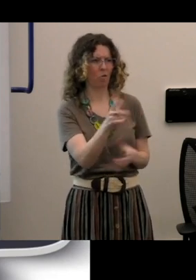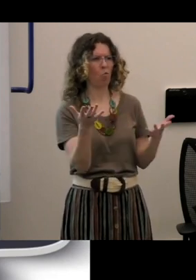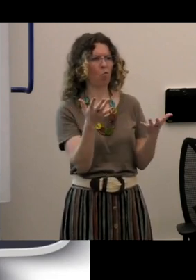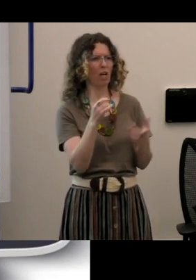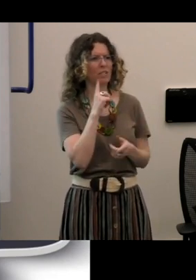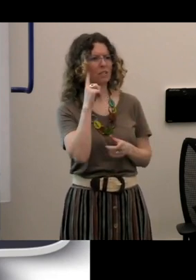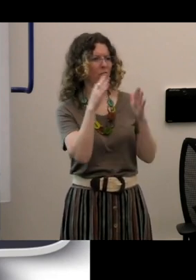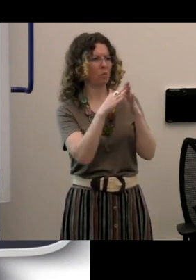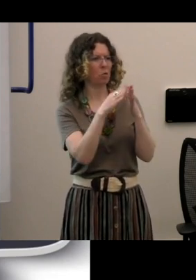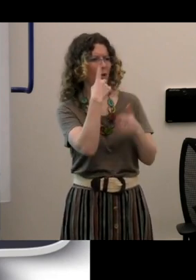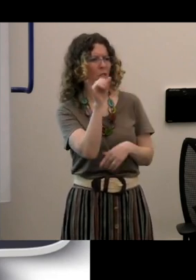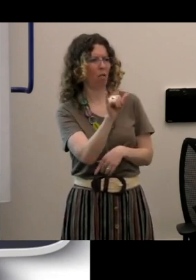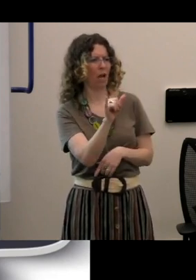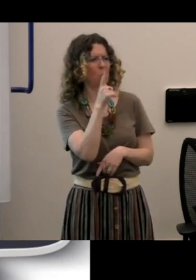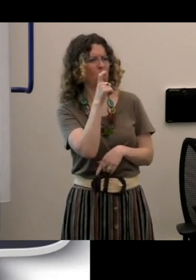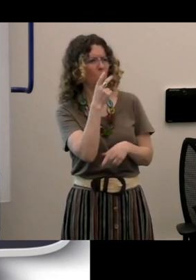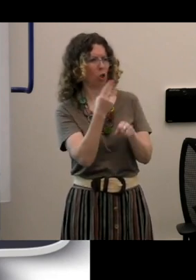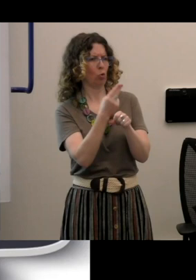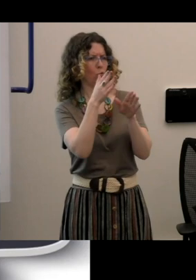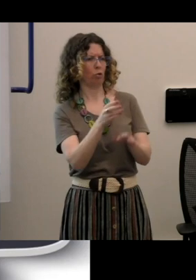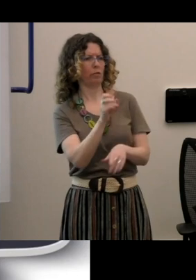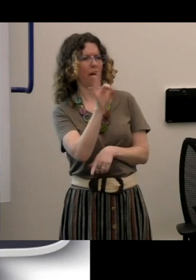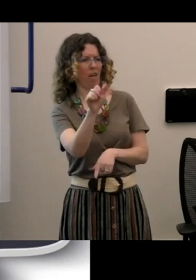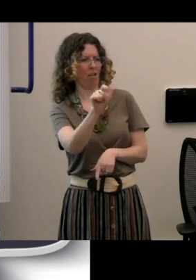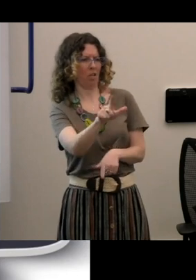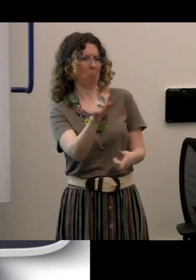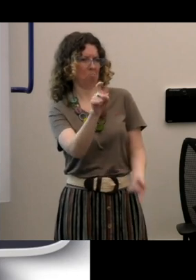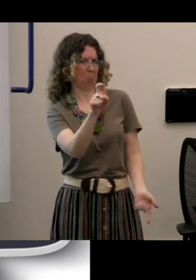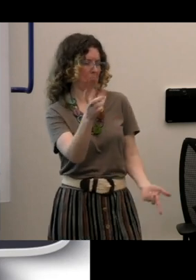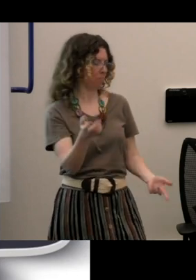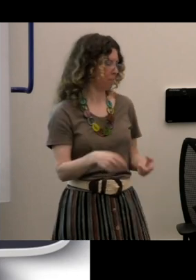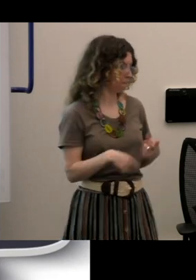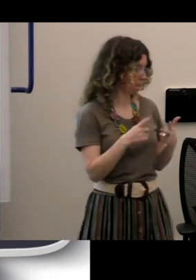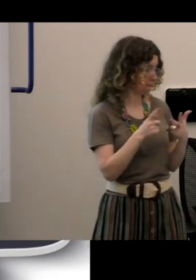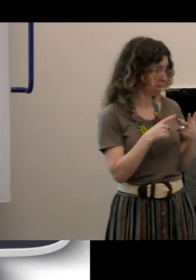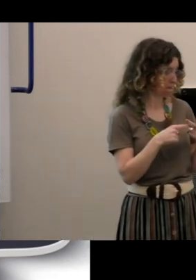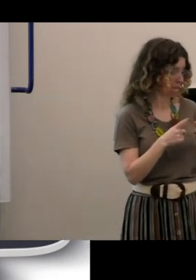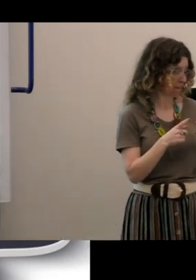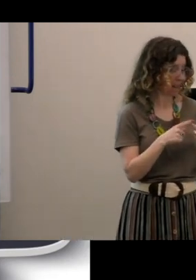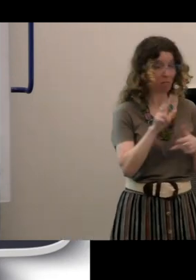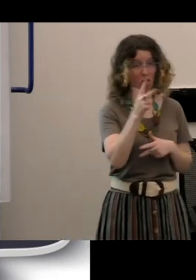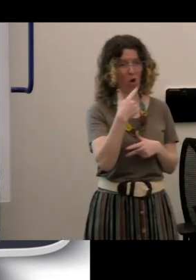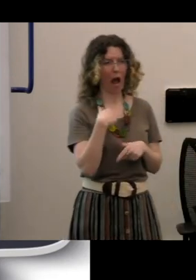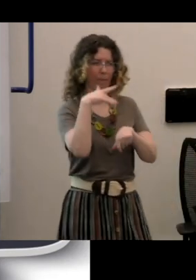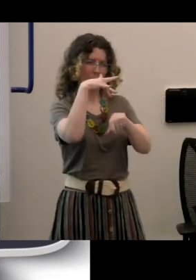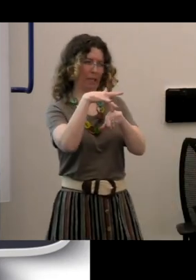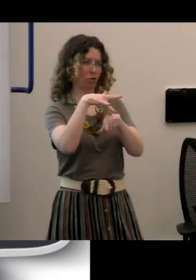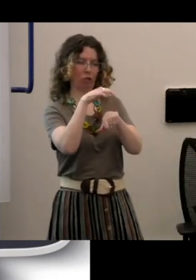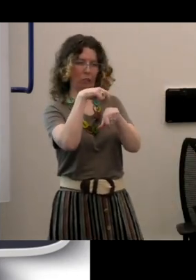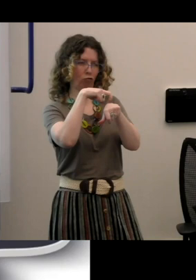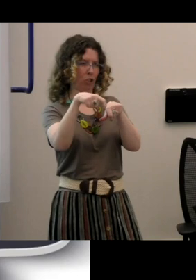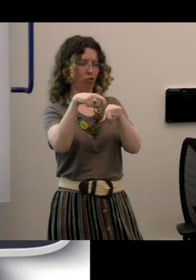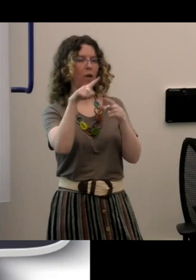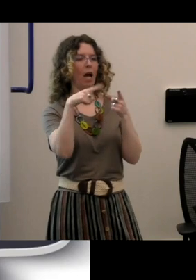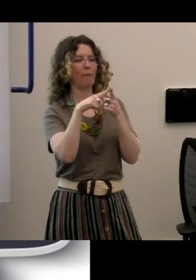And who uses ASL? What the deaf community looks like in a person that uses ASL? What does the typical